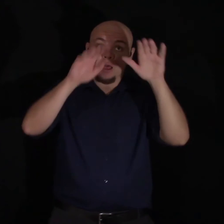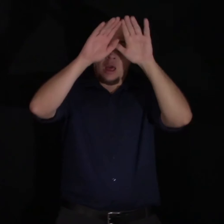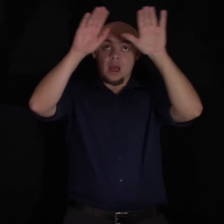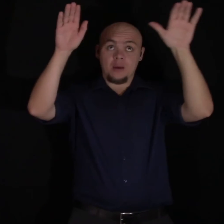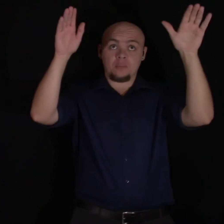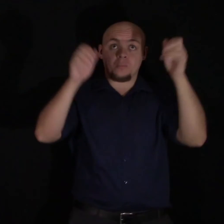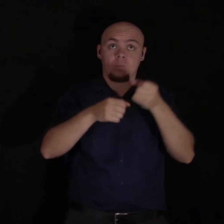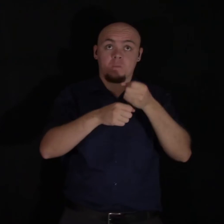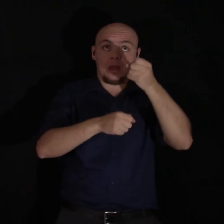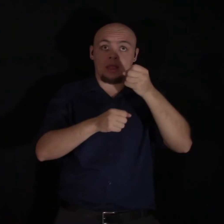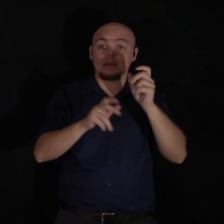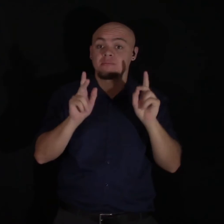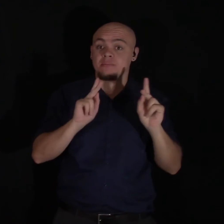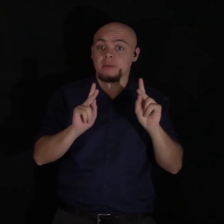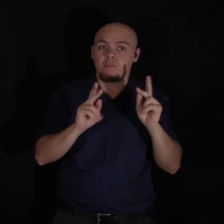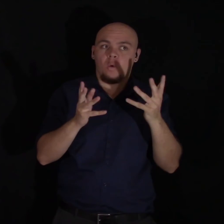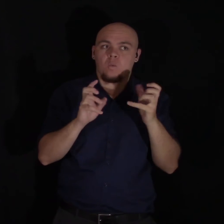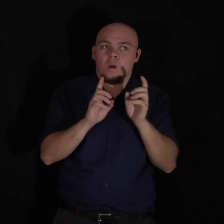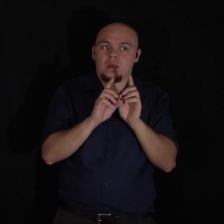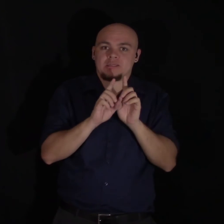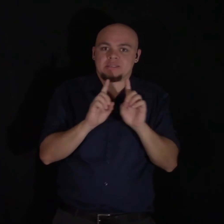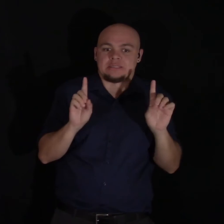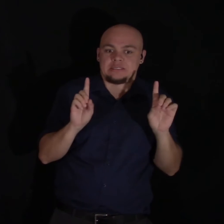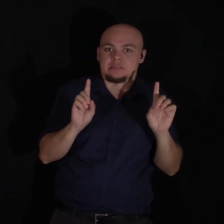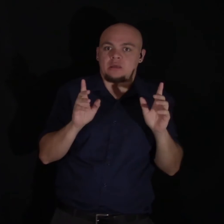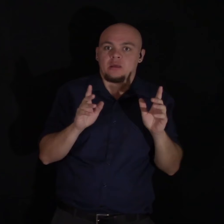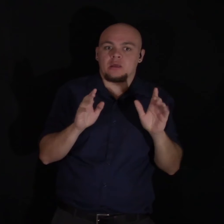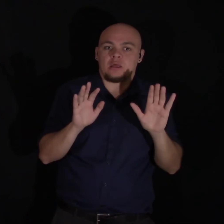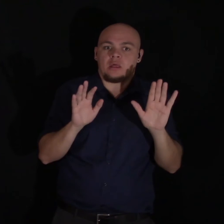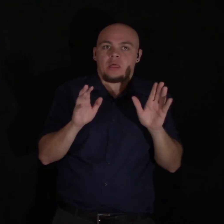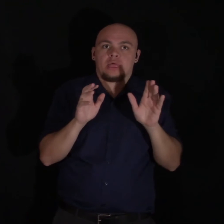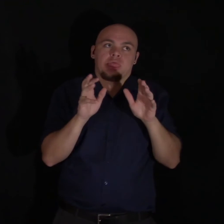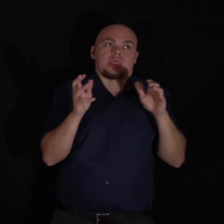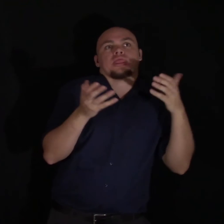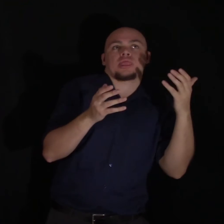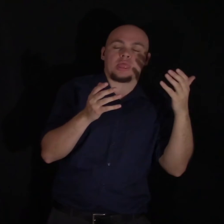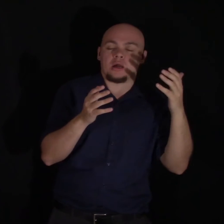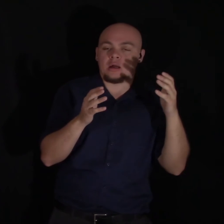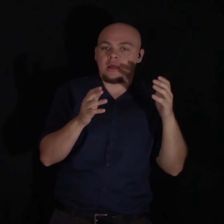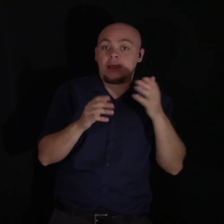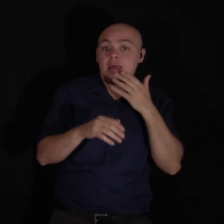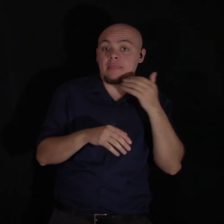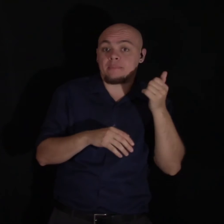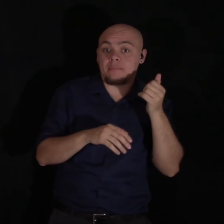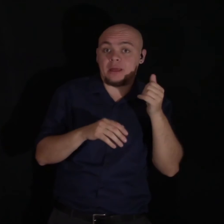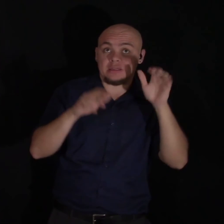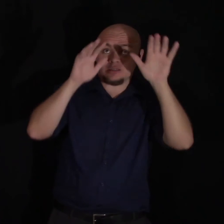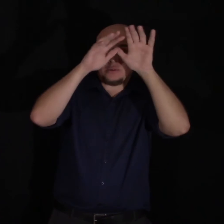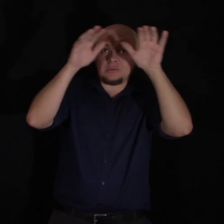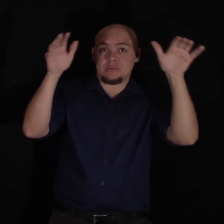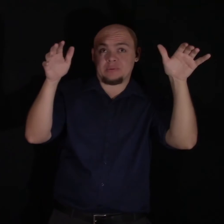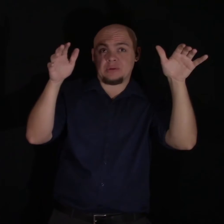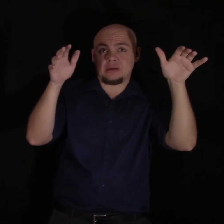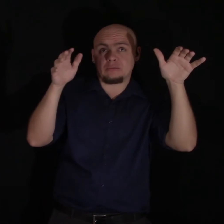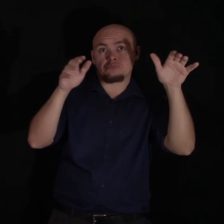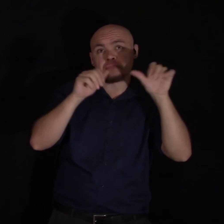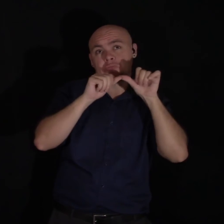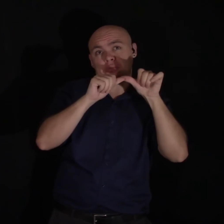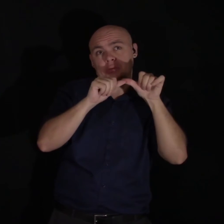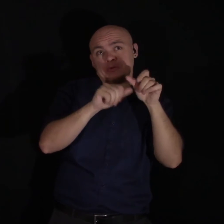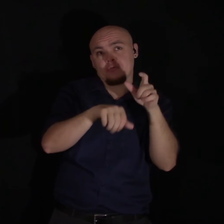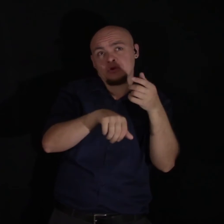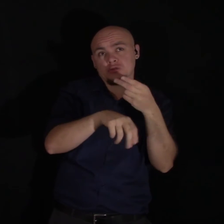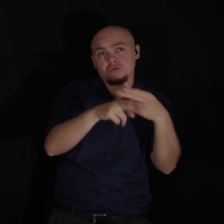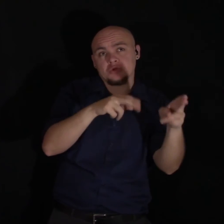who wanted distance. Too heavy a wind, turned them inside out, and even the best of them only lasted so long.